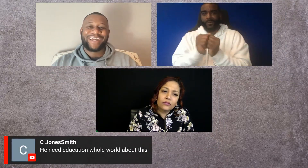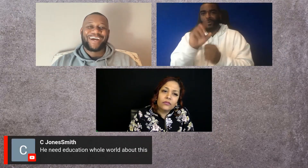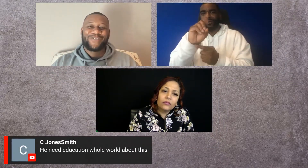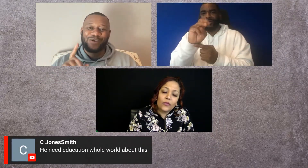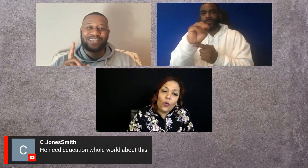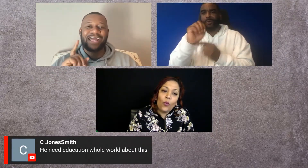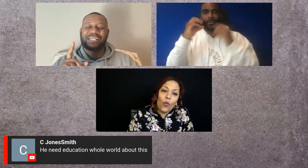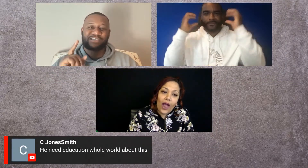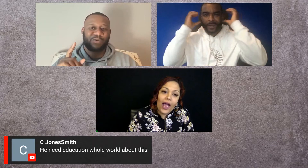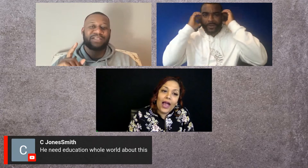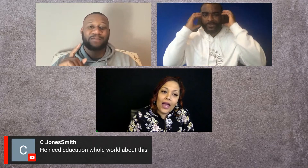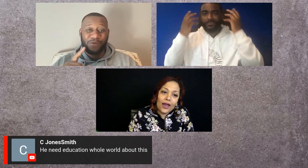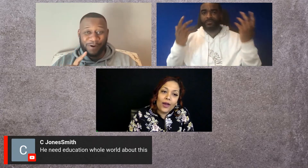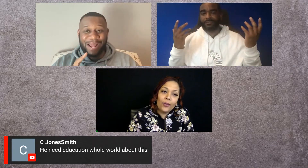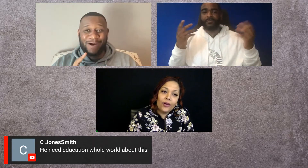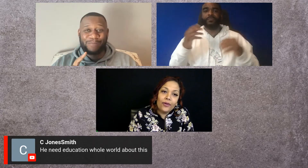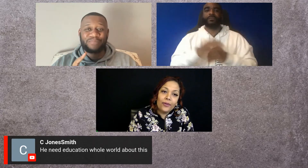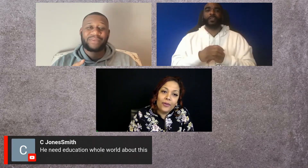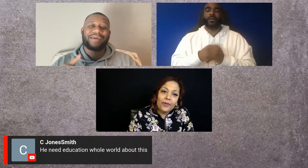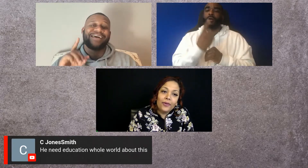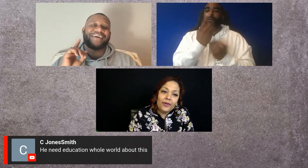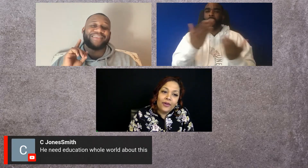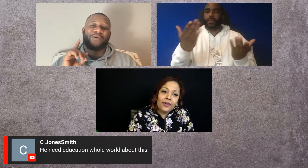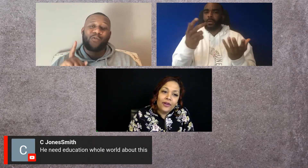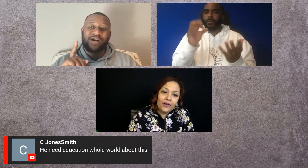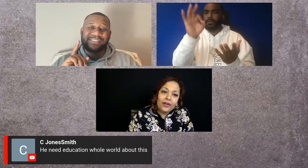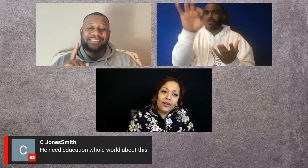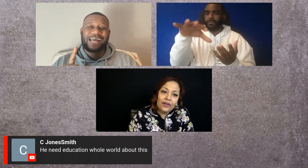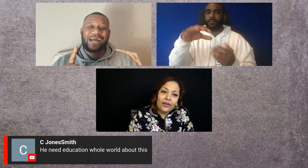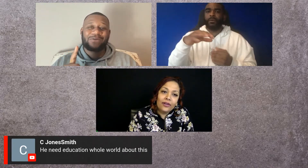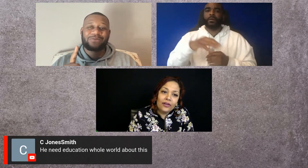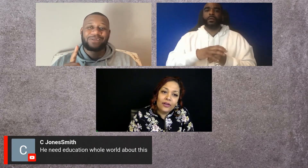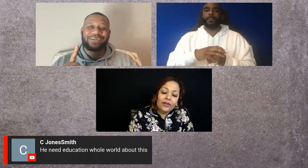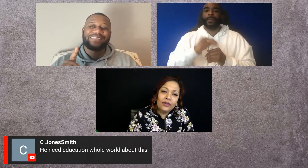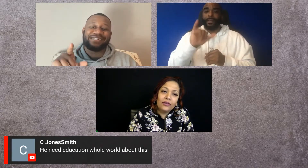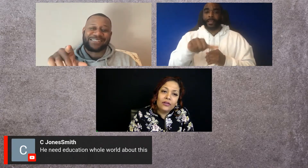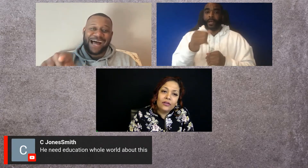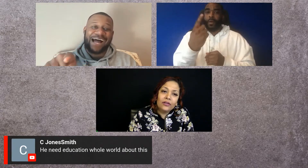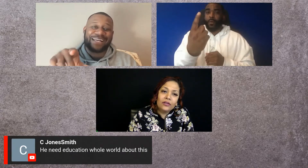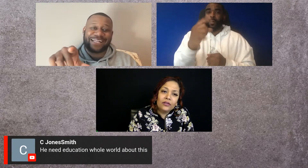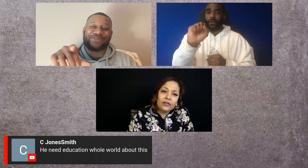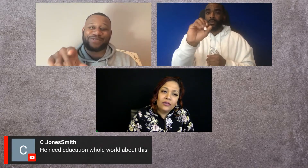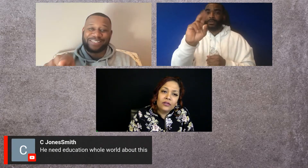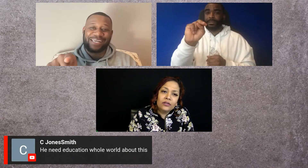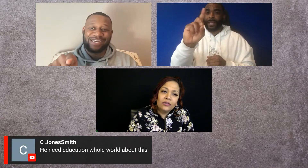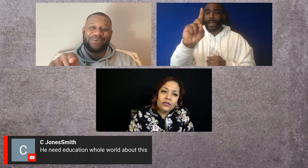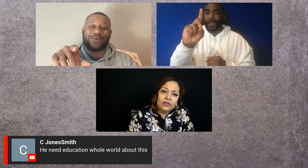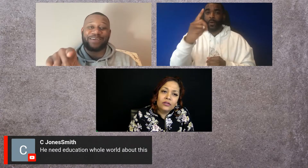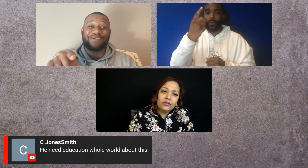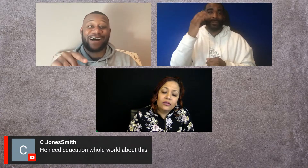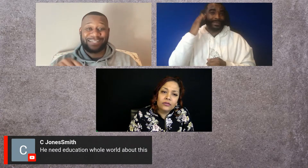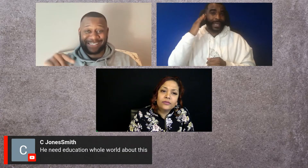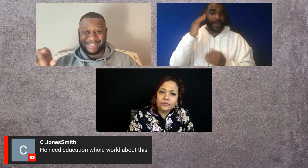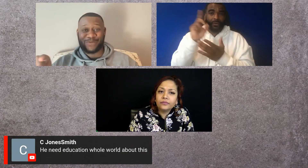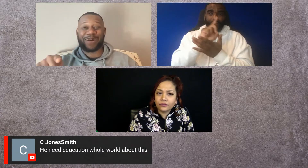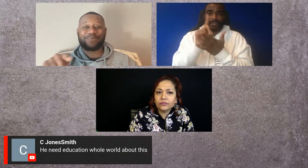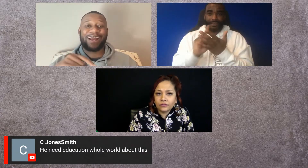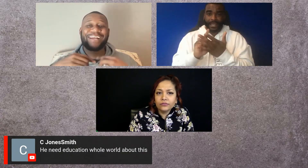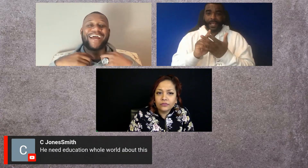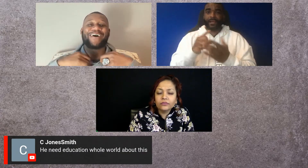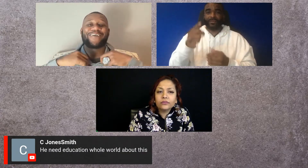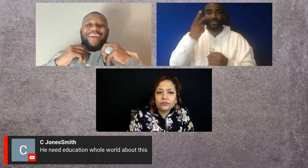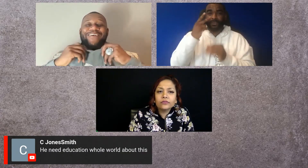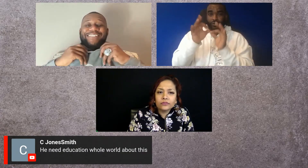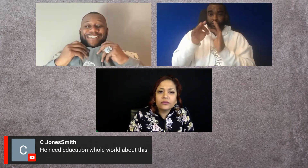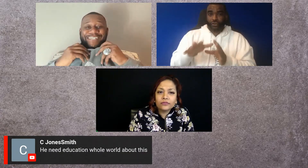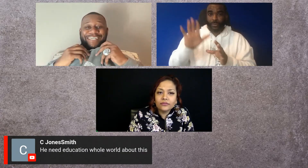so one thing I just wanted to point out, the One Sound design that you see on Yvonne's, he's wearing it